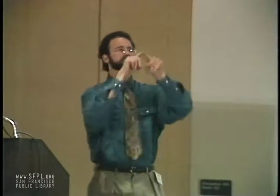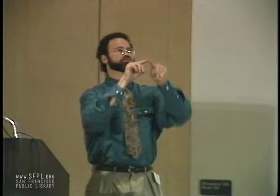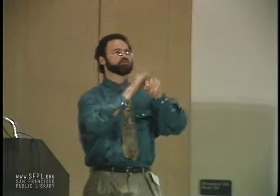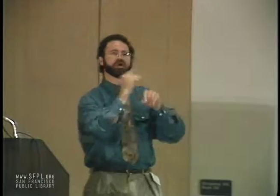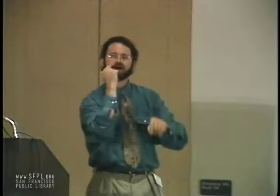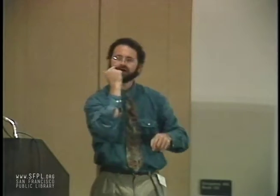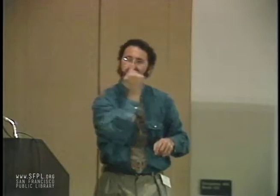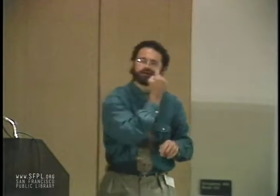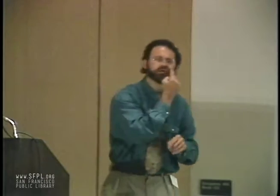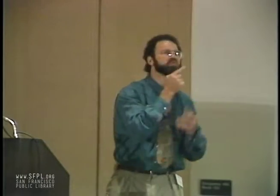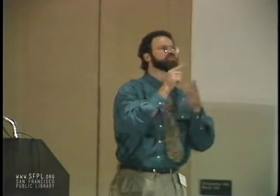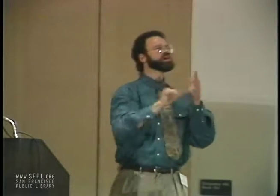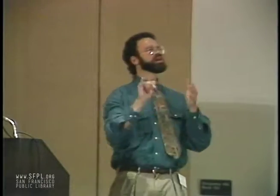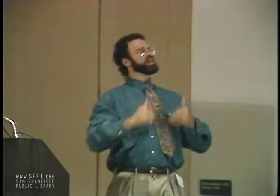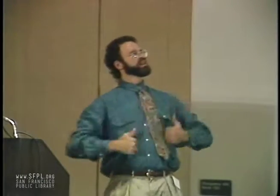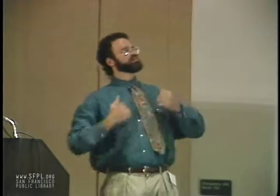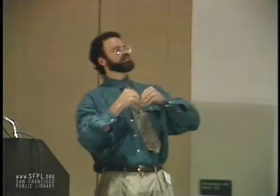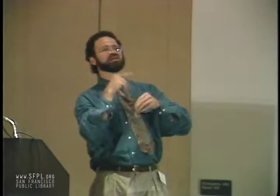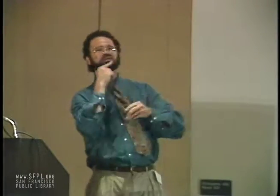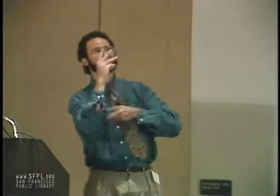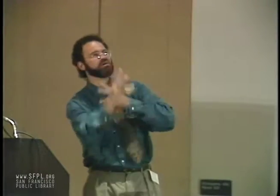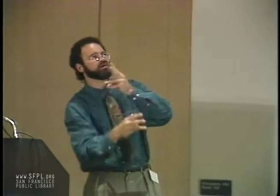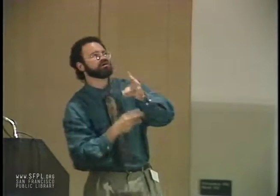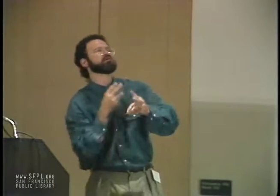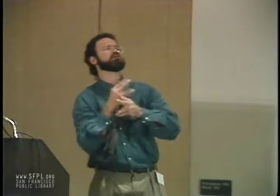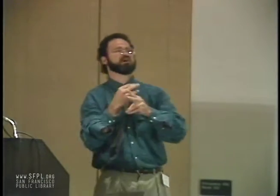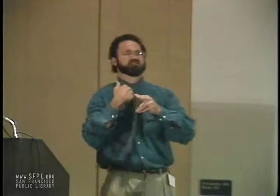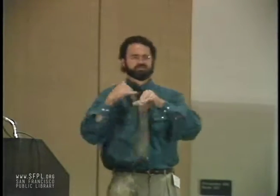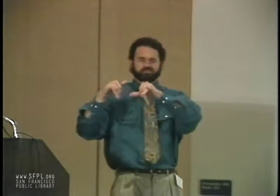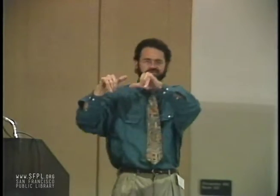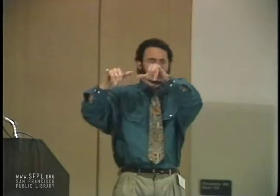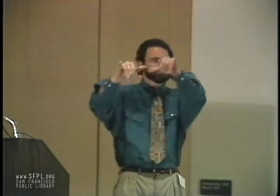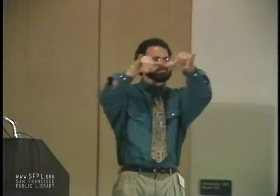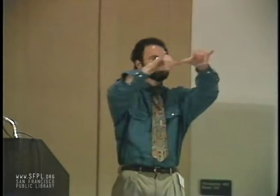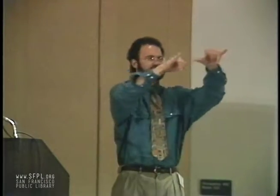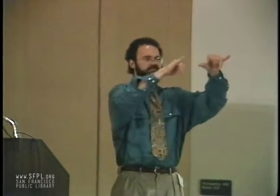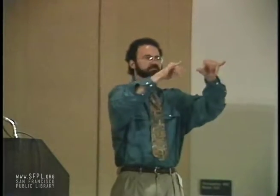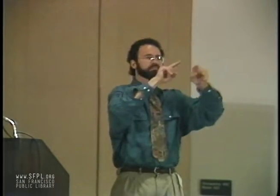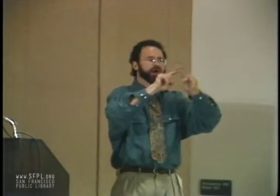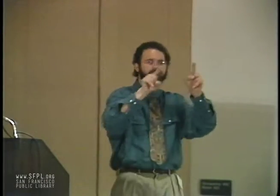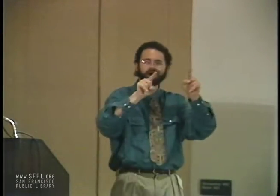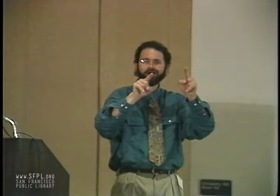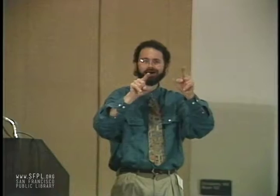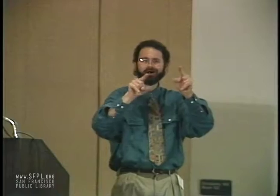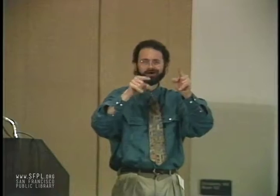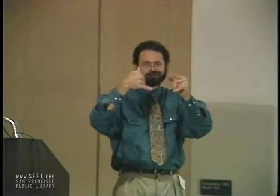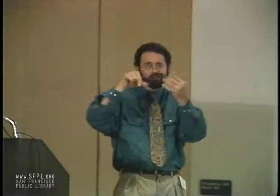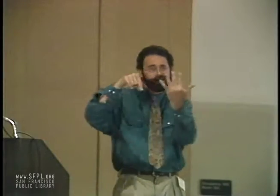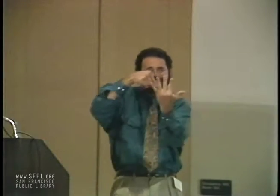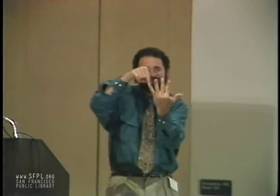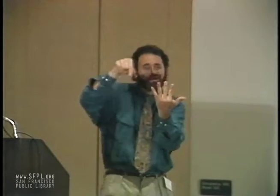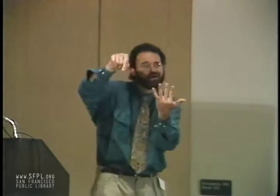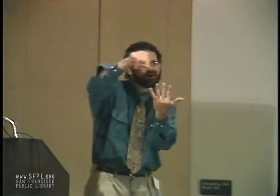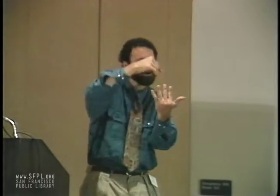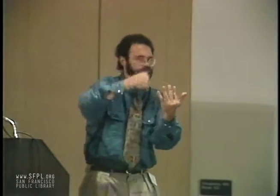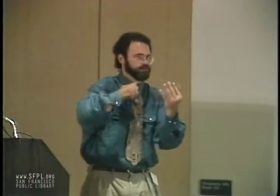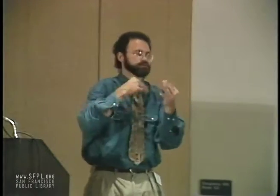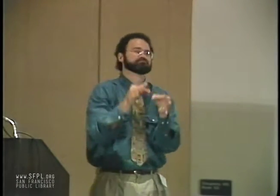What's common is the visual access to communication, the visual way of understanding the world, and yet as